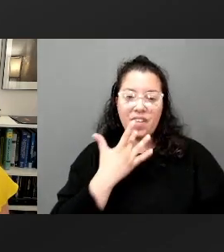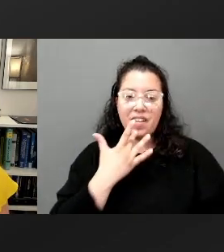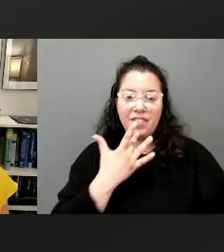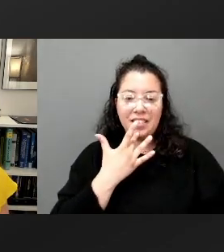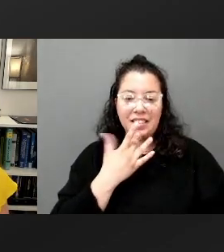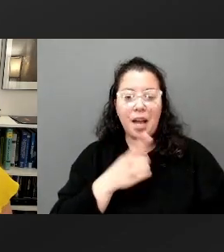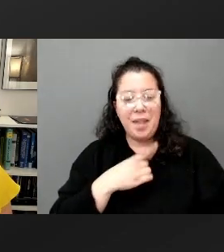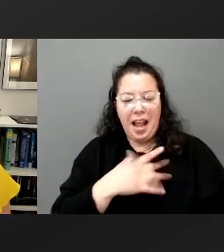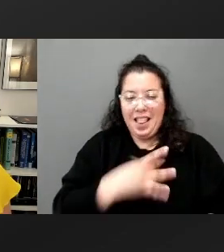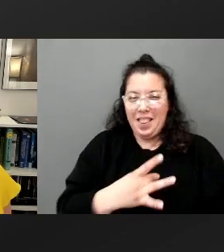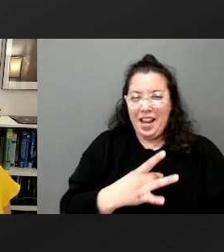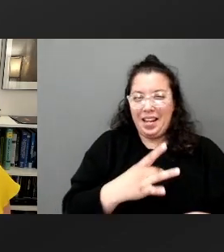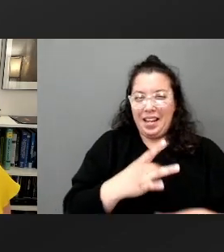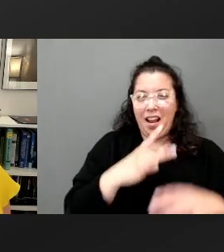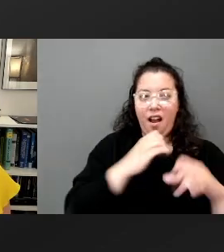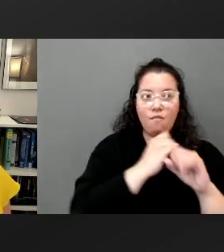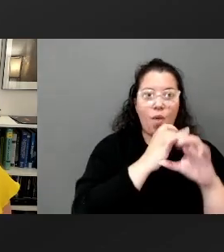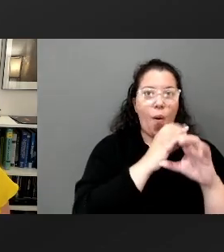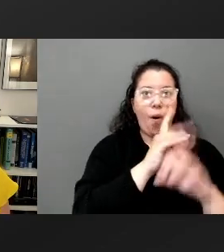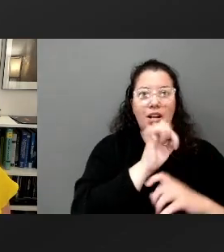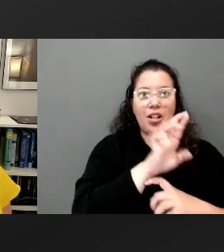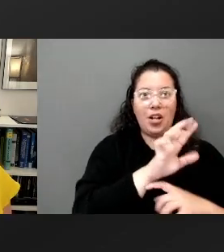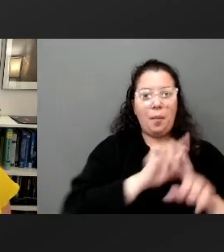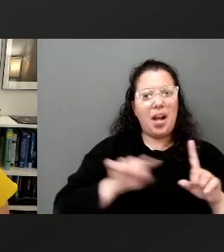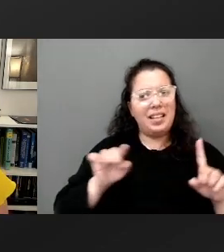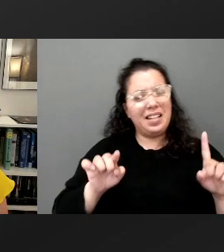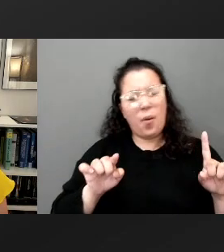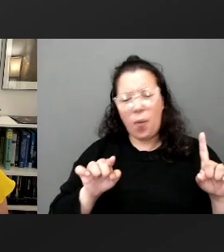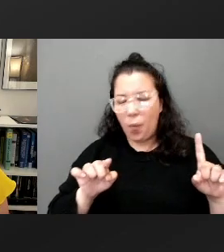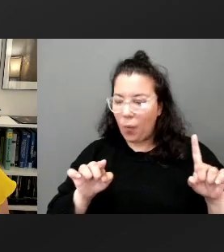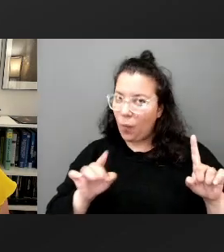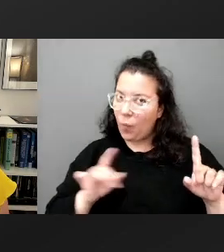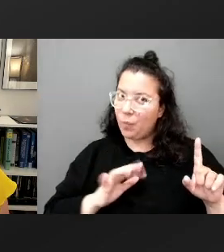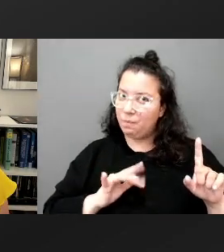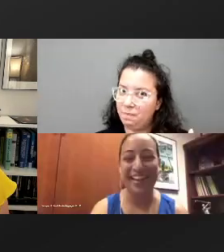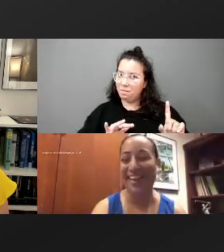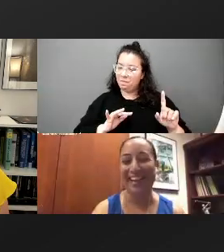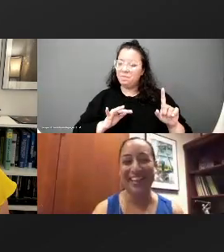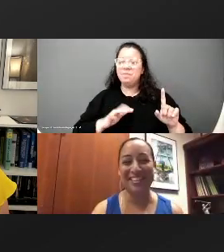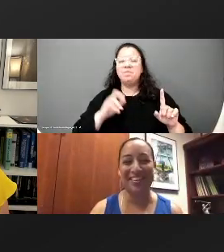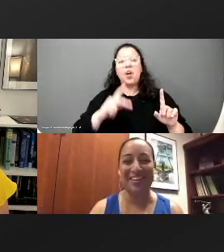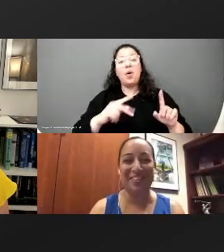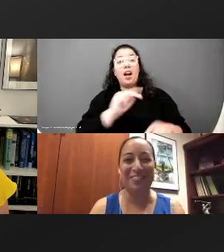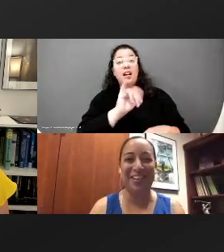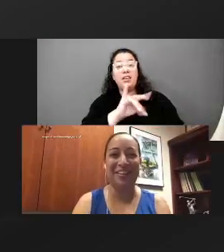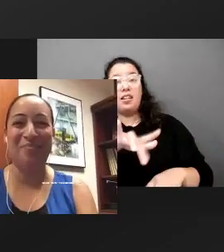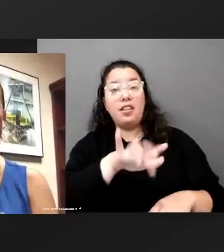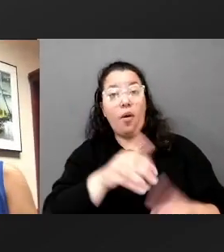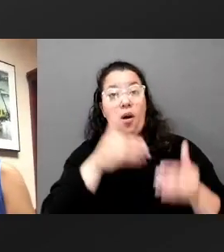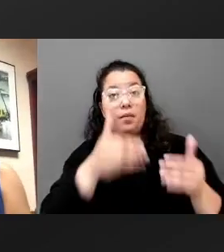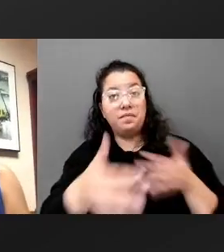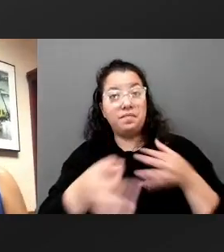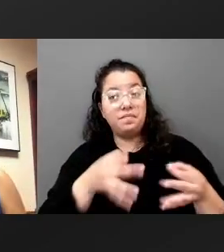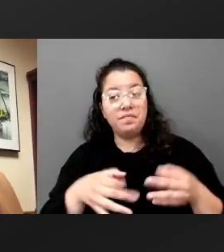really, really, really close. Yes, Nicole, go right ahead. Yeah, I can start off.